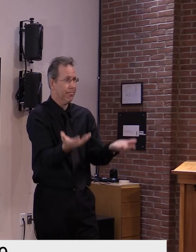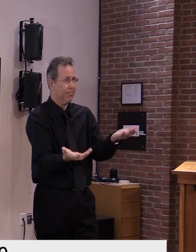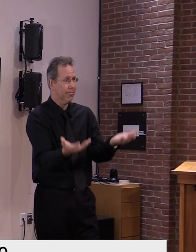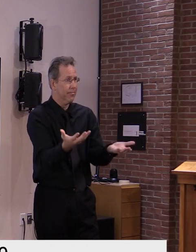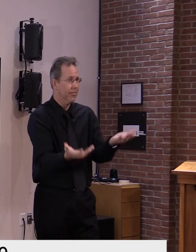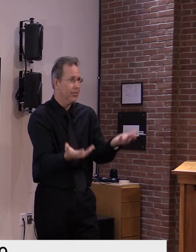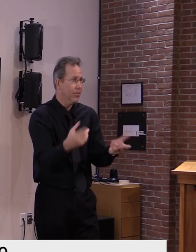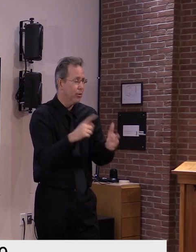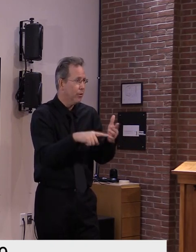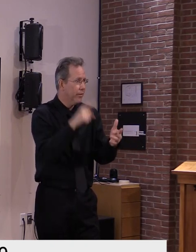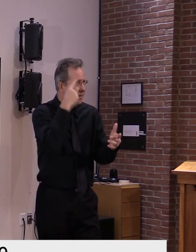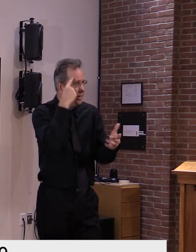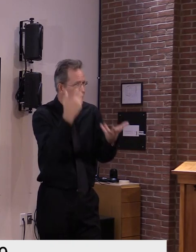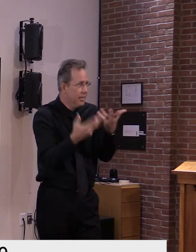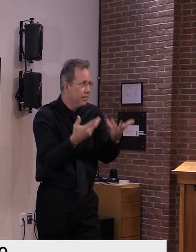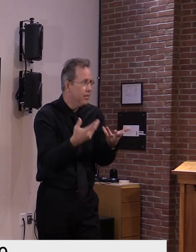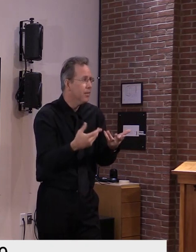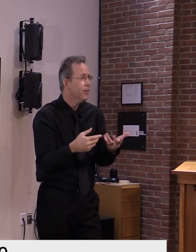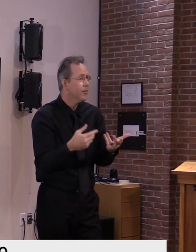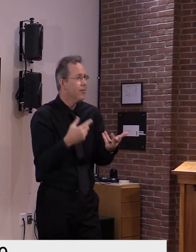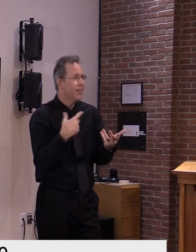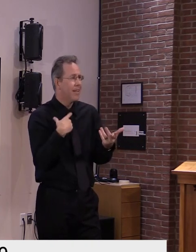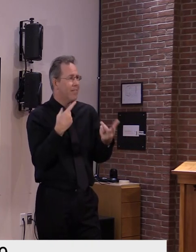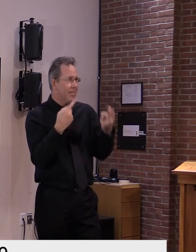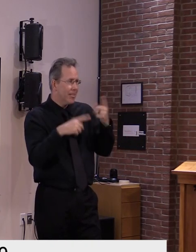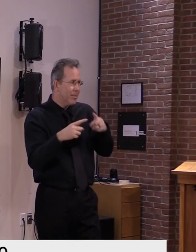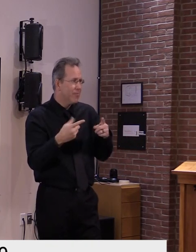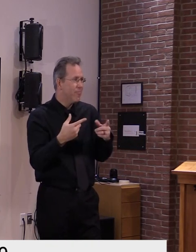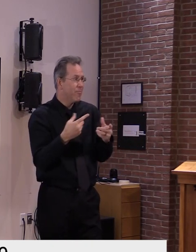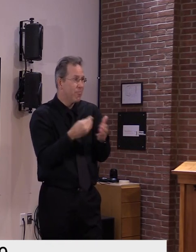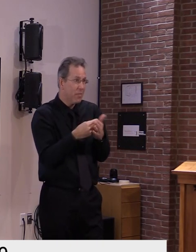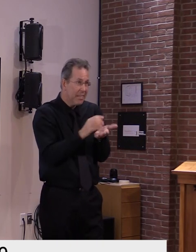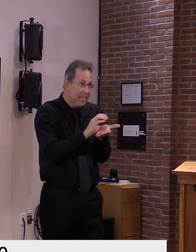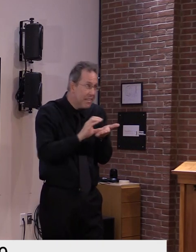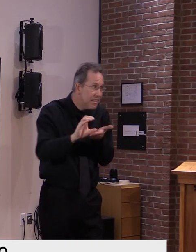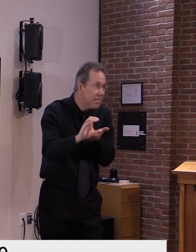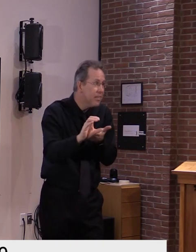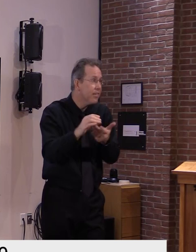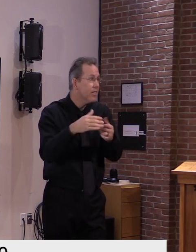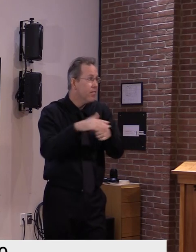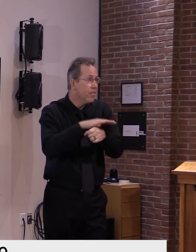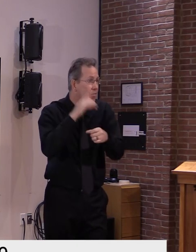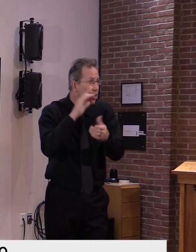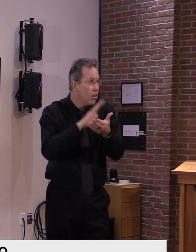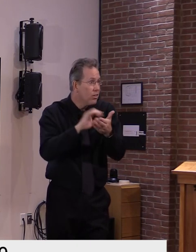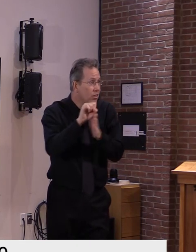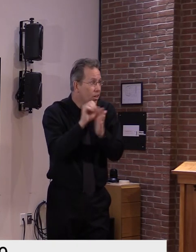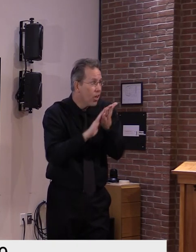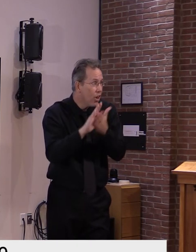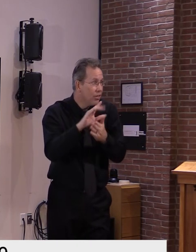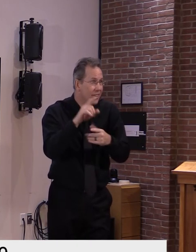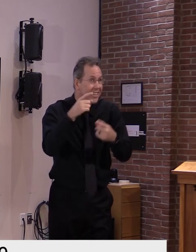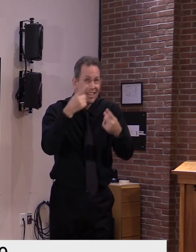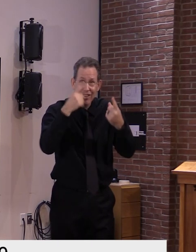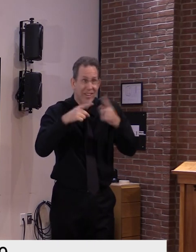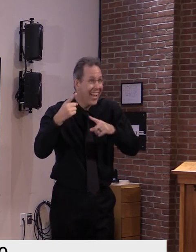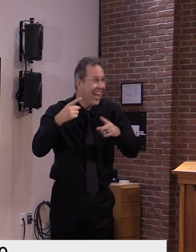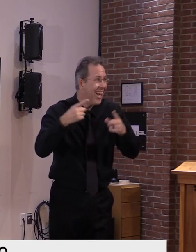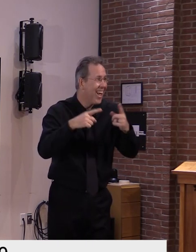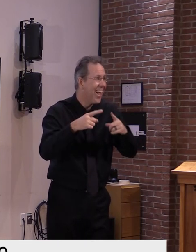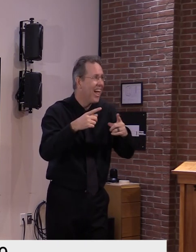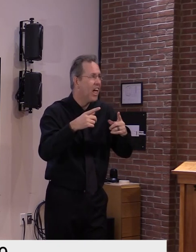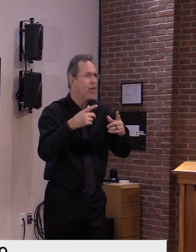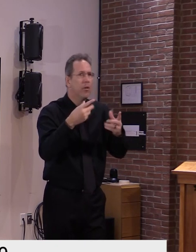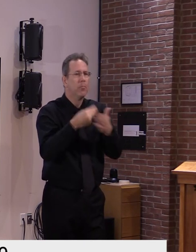of providing more resources to our state colleges, it's going to have to come from somewhere. It's not a endless